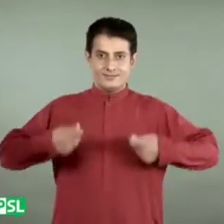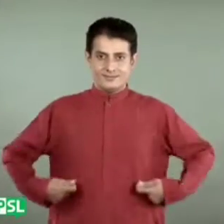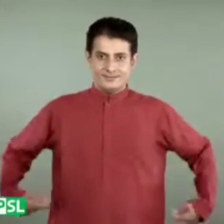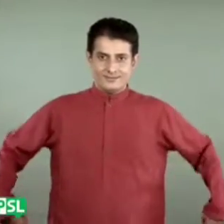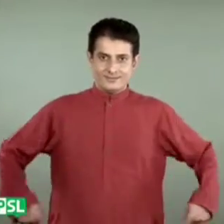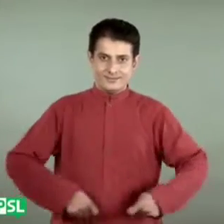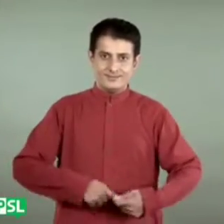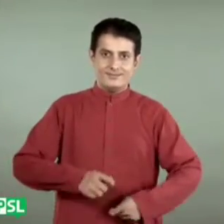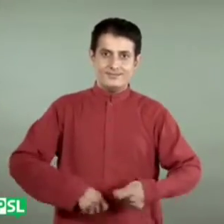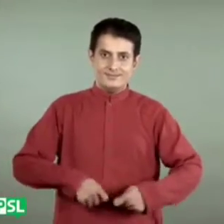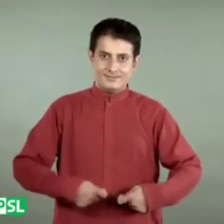Apron.